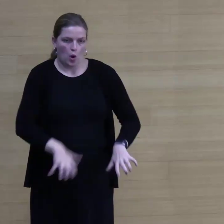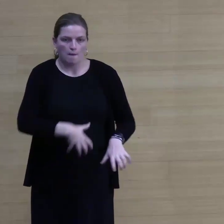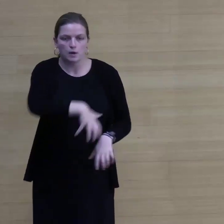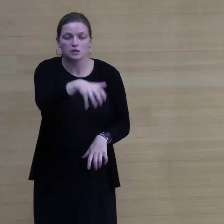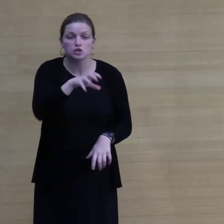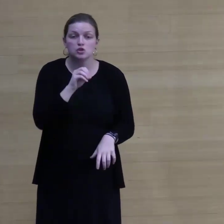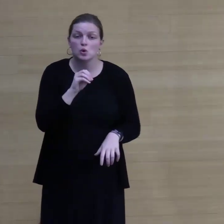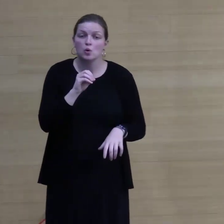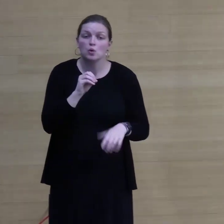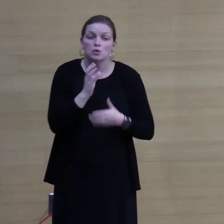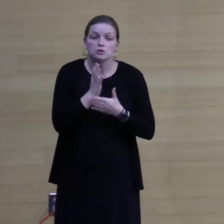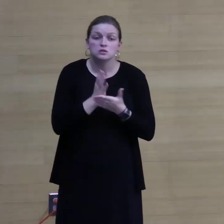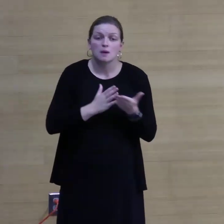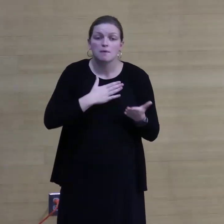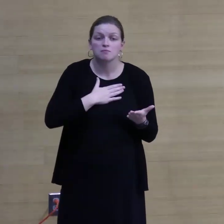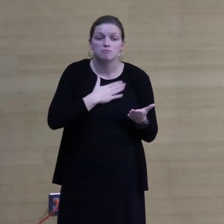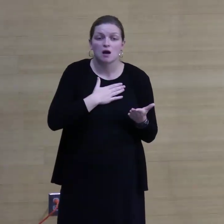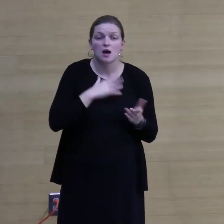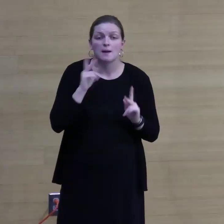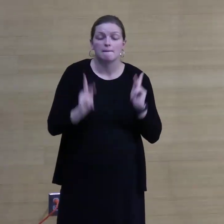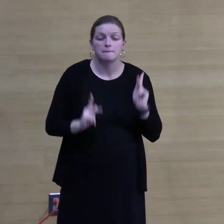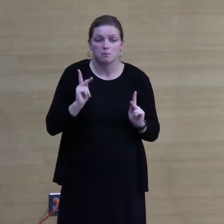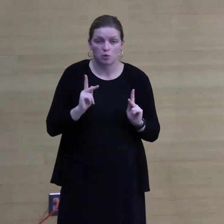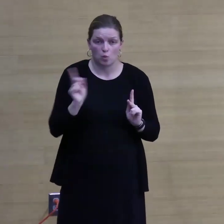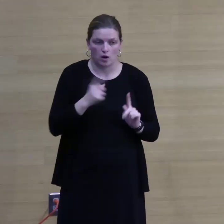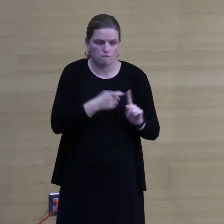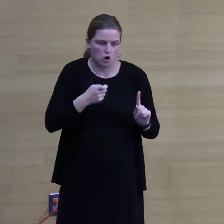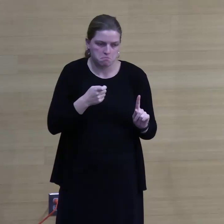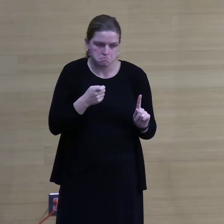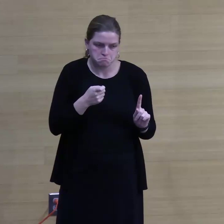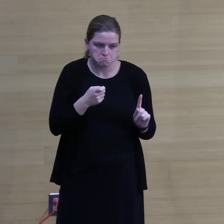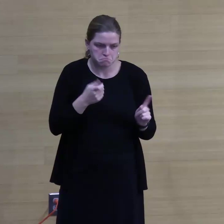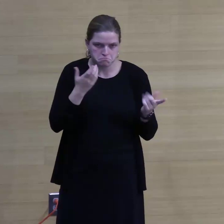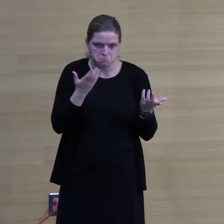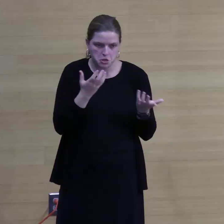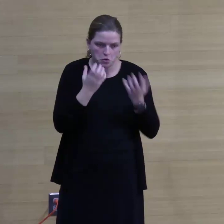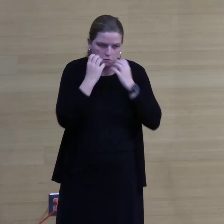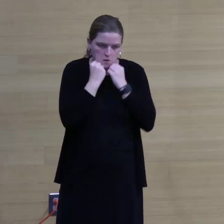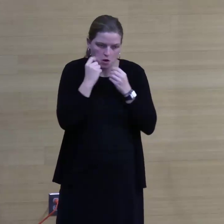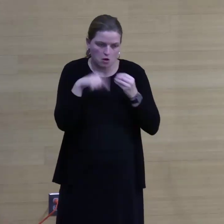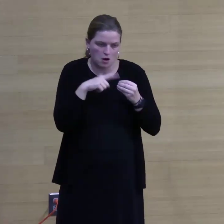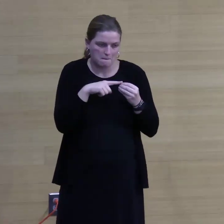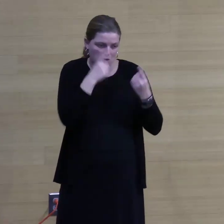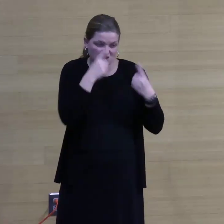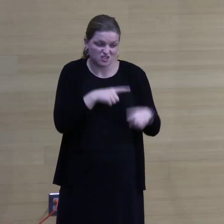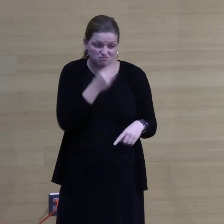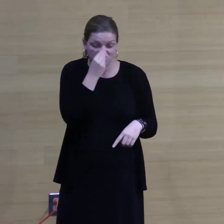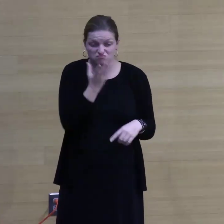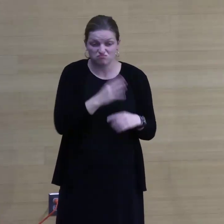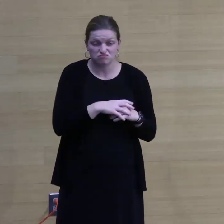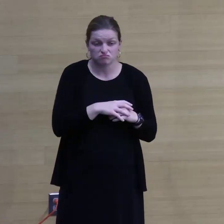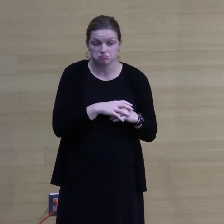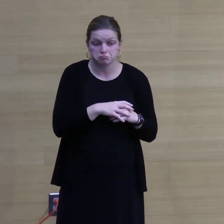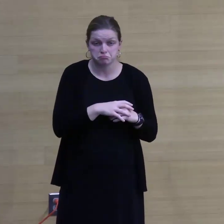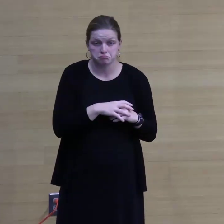And some of my people where I come from, they don't even care much more about consent. It's something